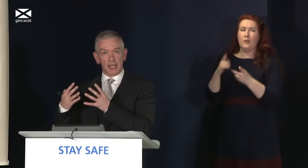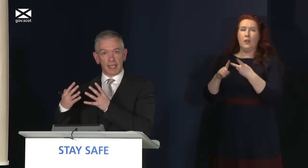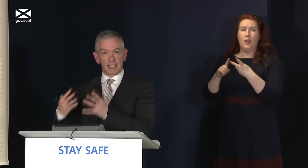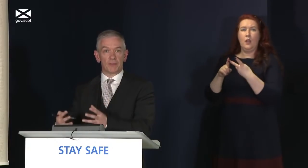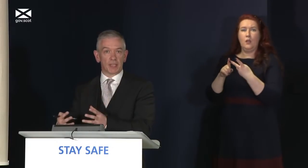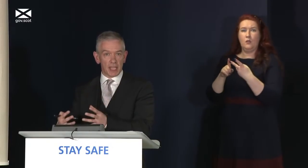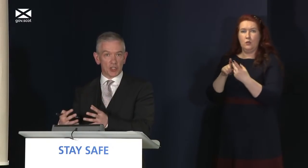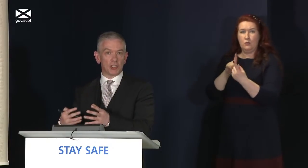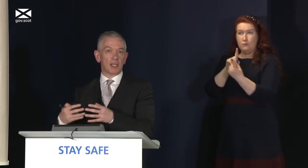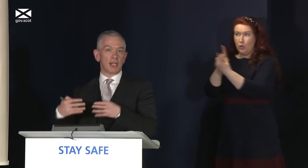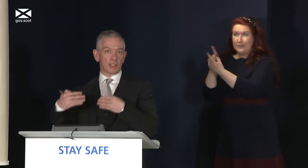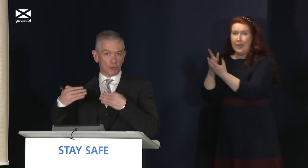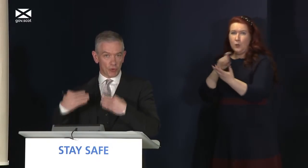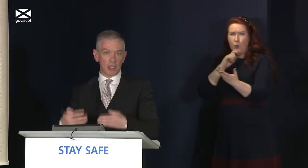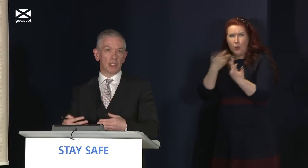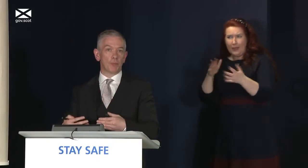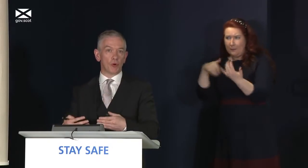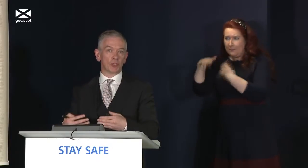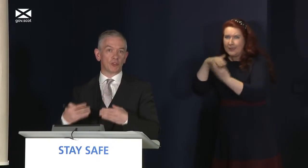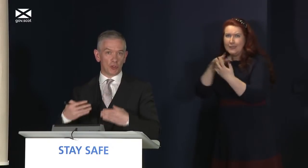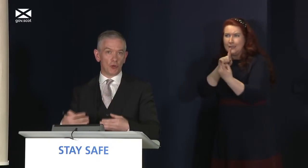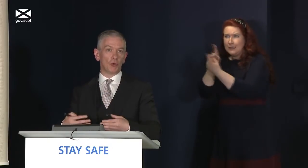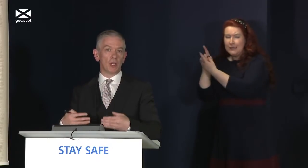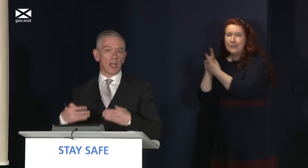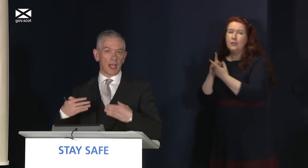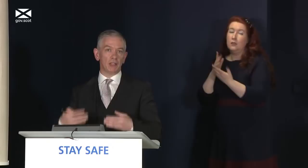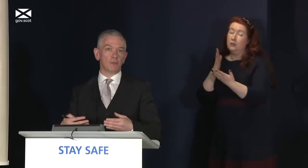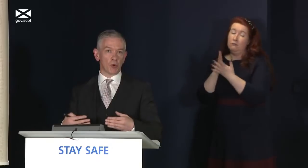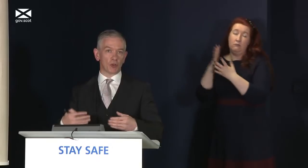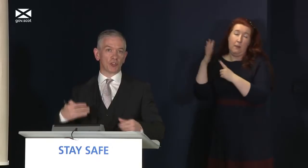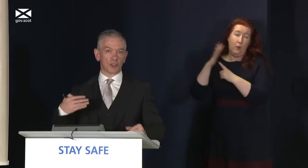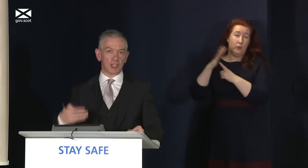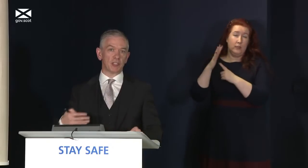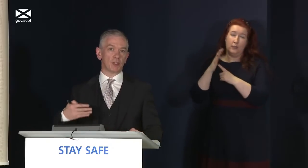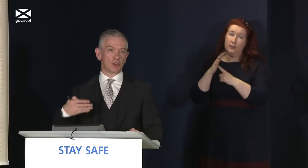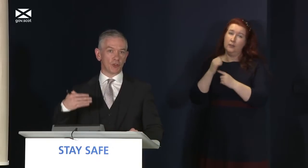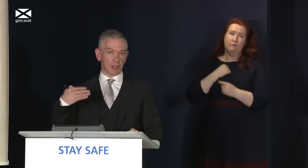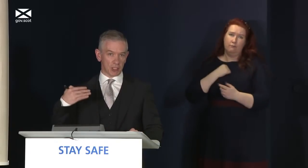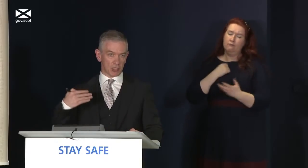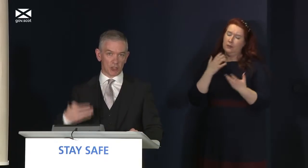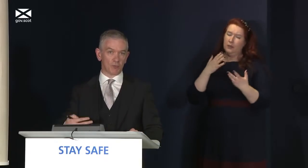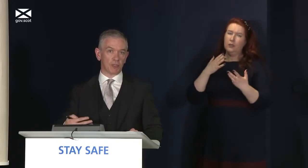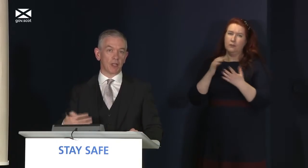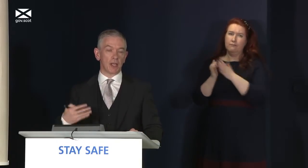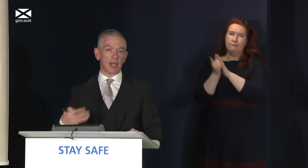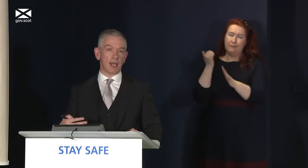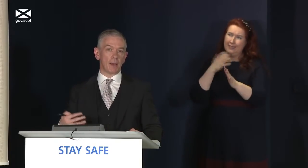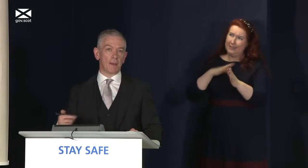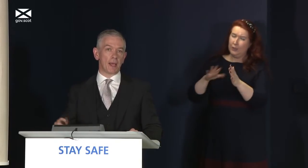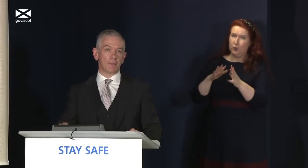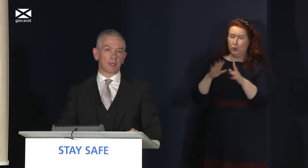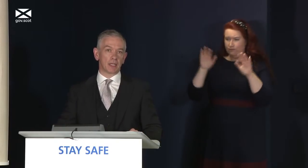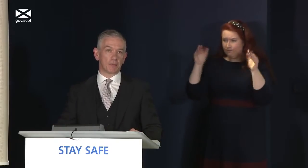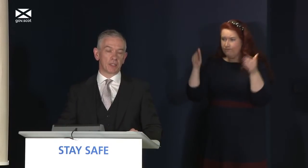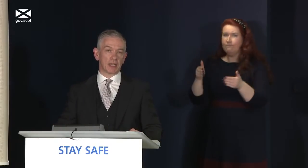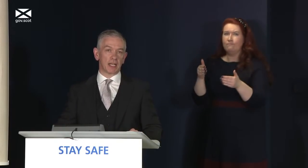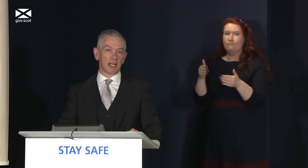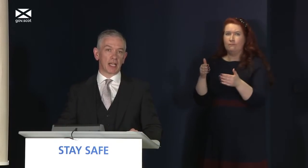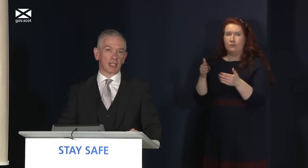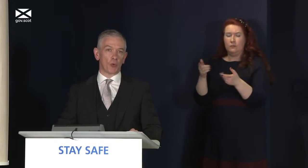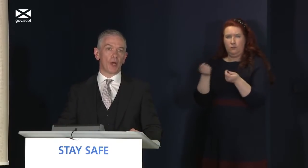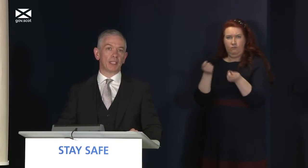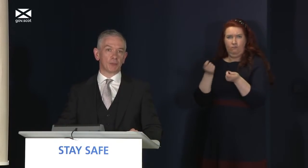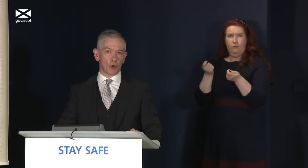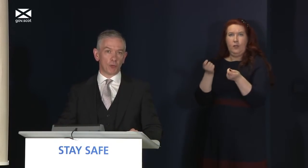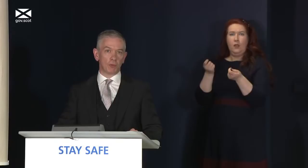contact identification is a really important tool in our box to try to make sure that this doesn't kind of present